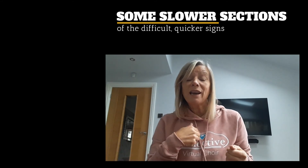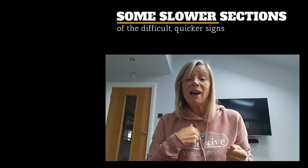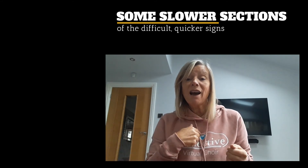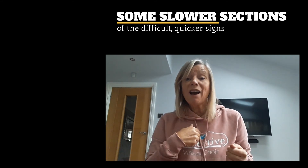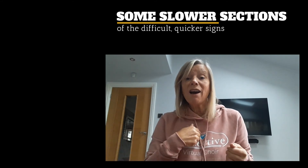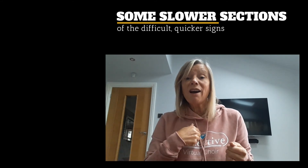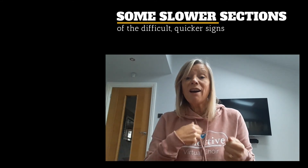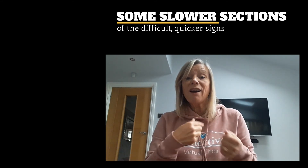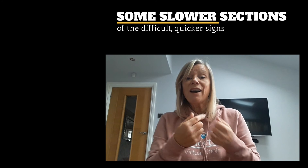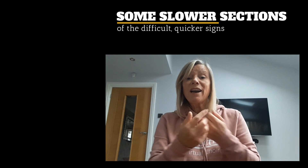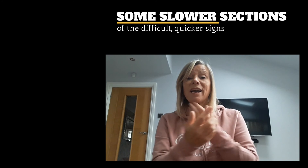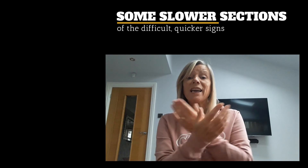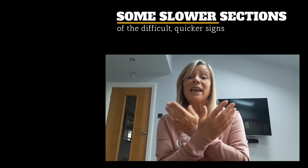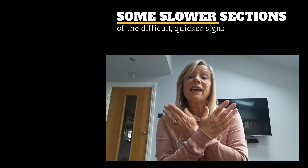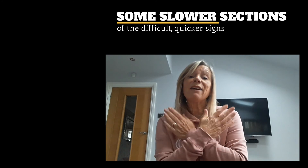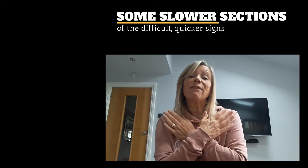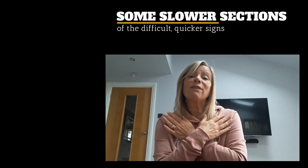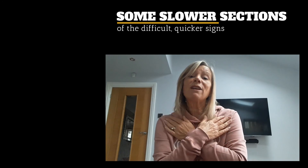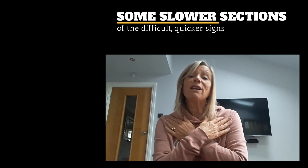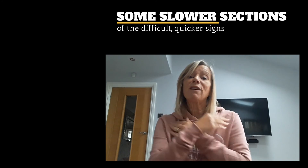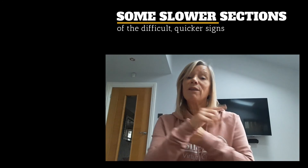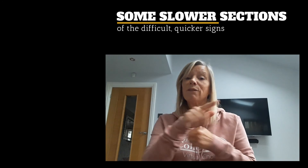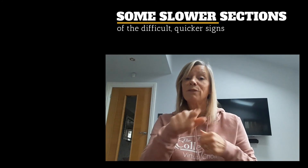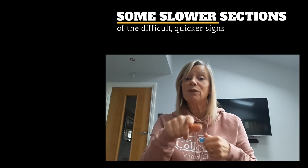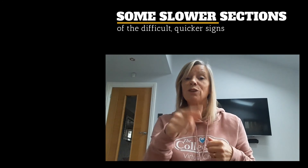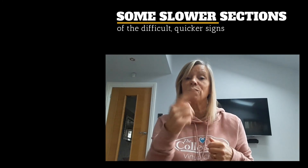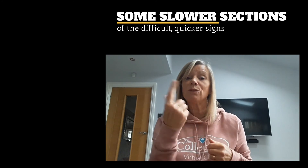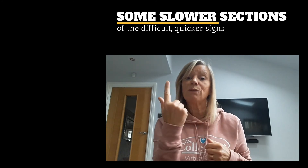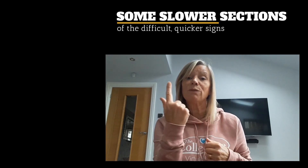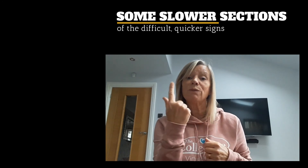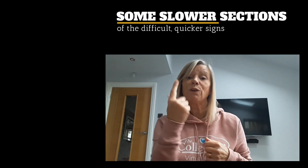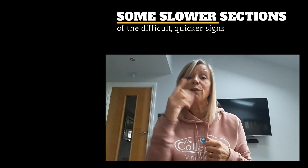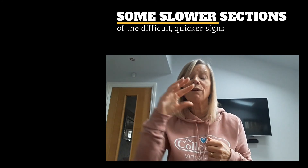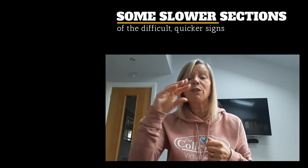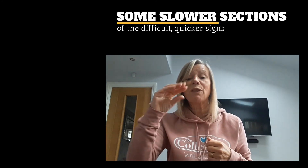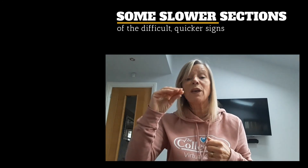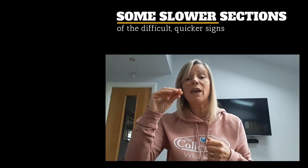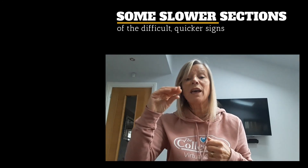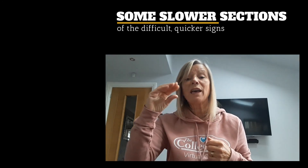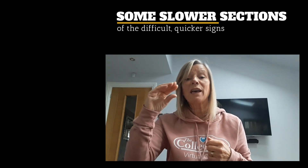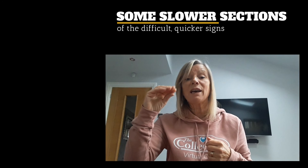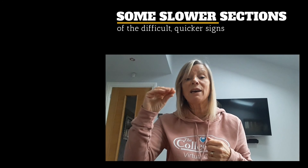afraid. I have loved you for a